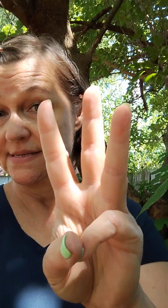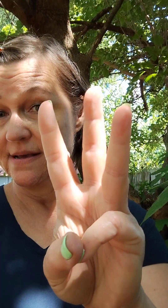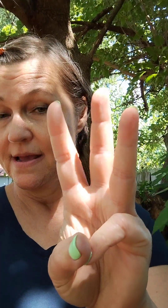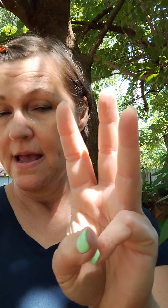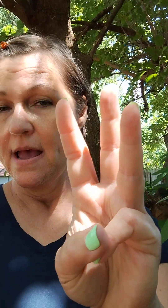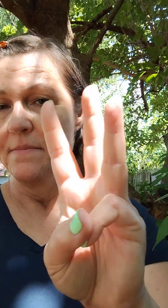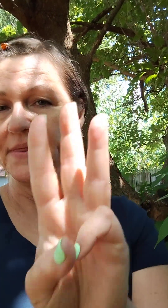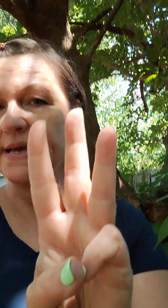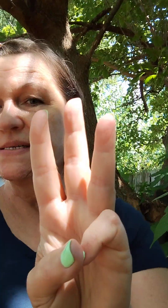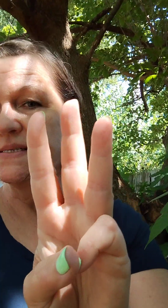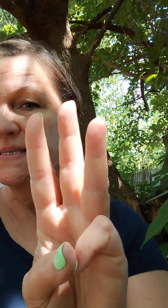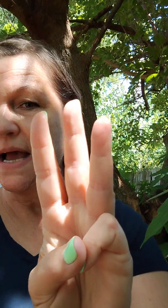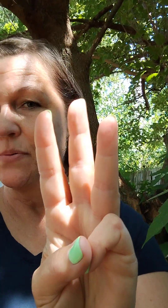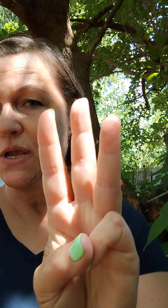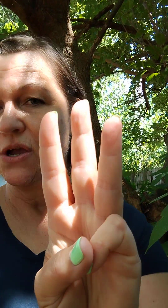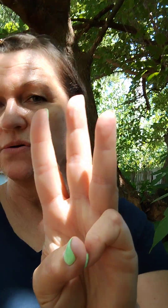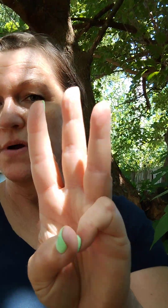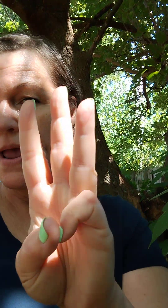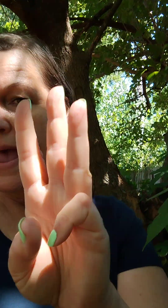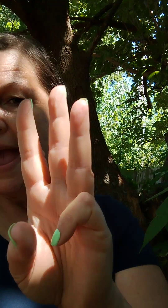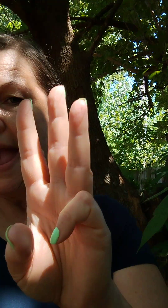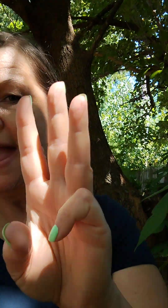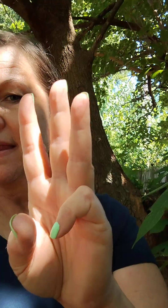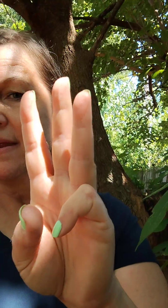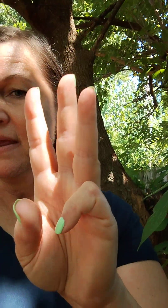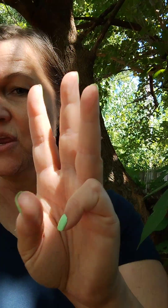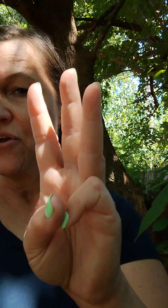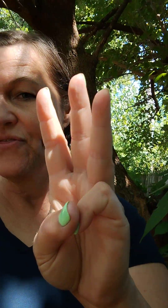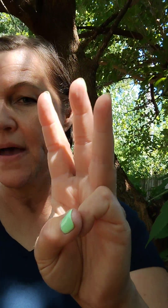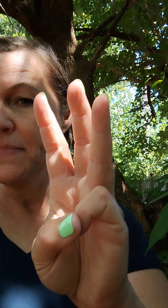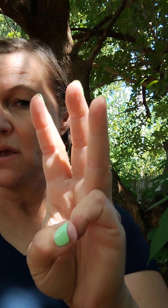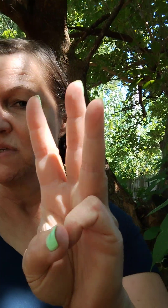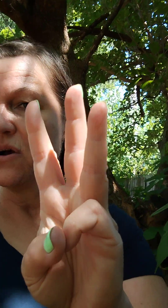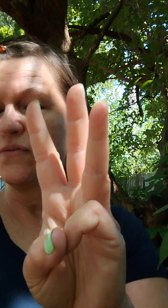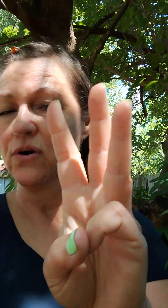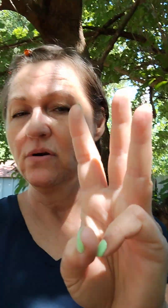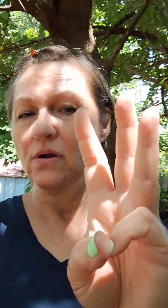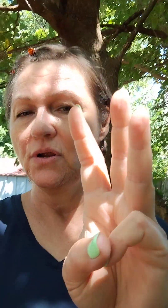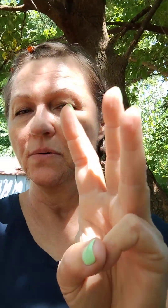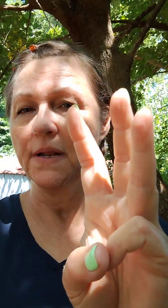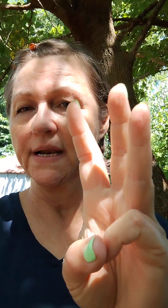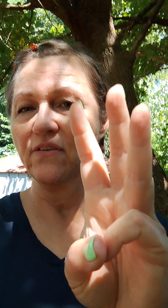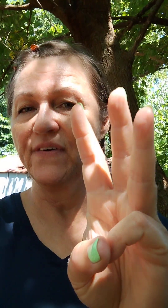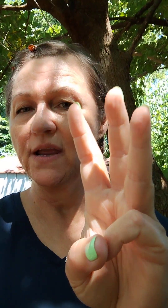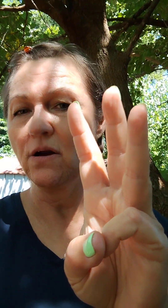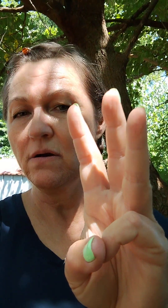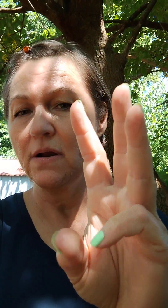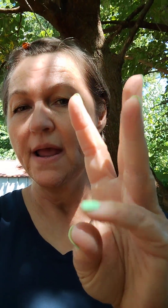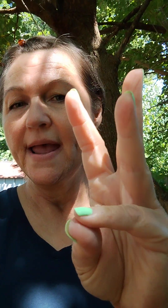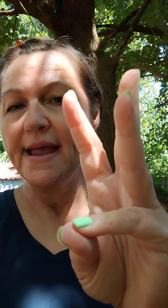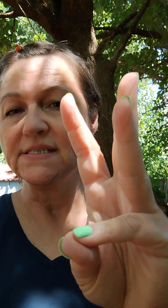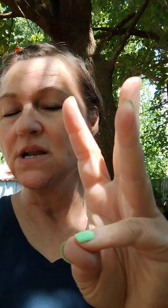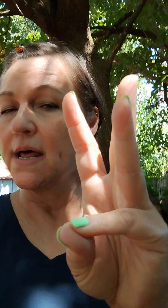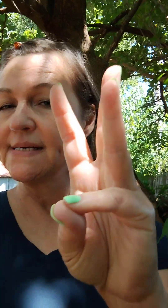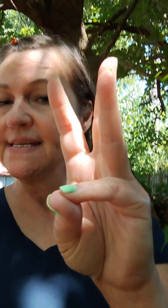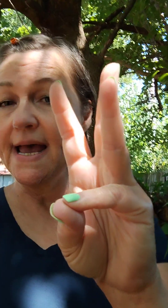this. But this is a W, and your thumb goes over your little finger, it's not a